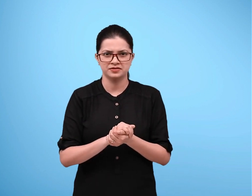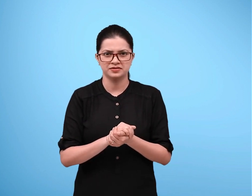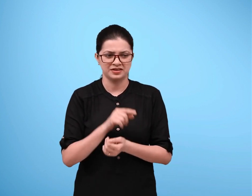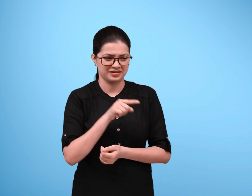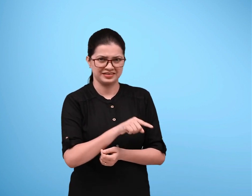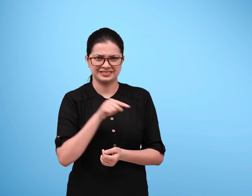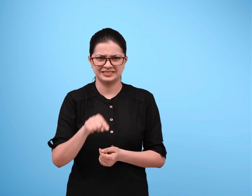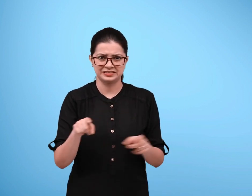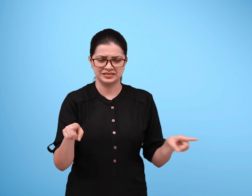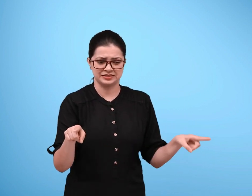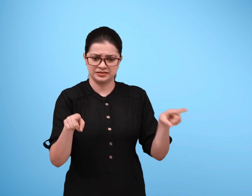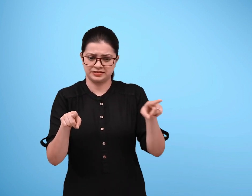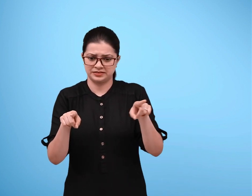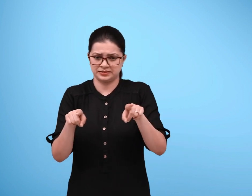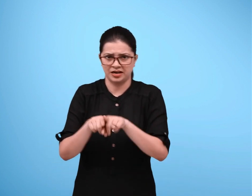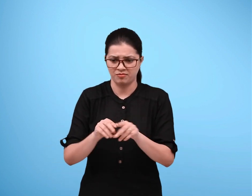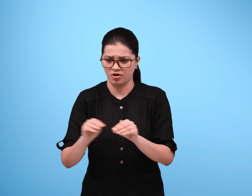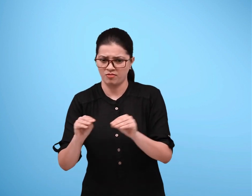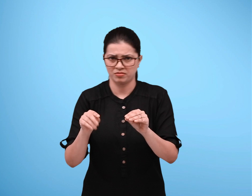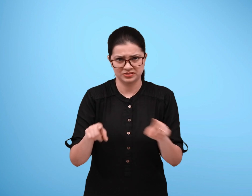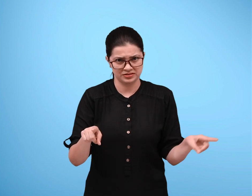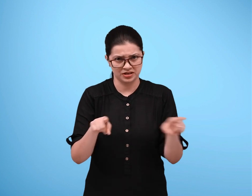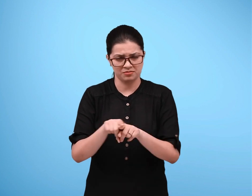Is their movement similar to that of an ant or a train?